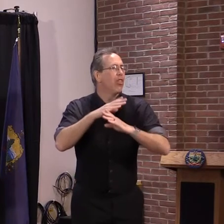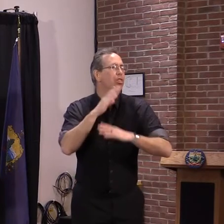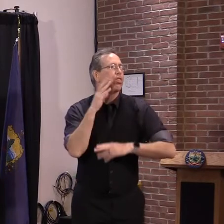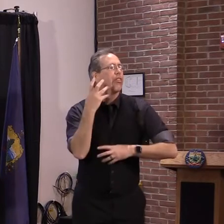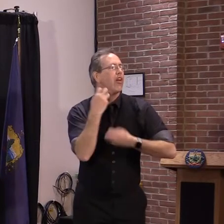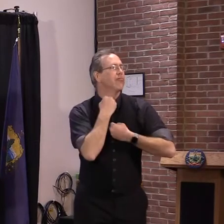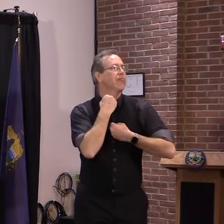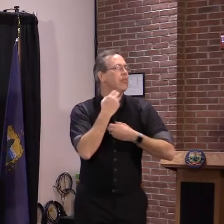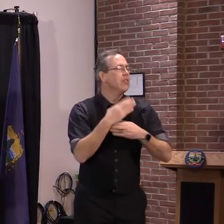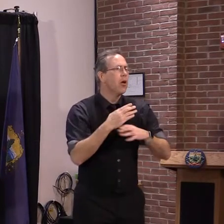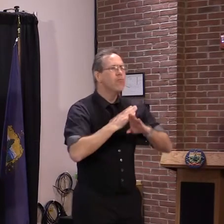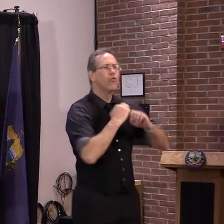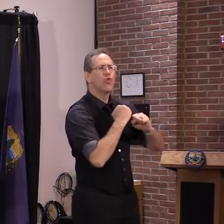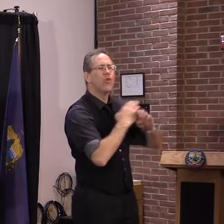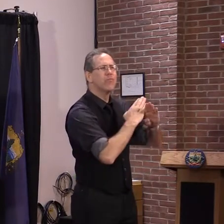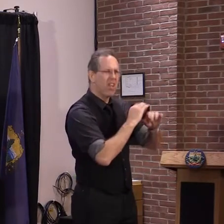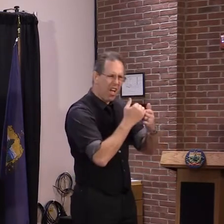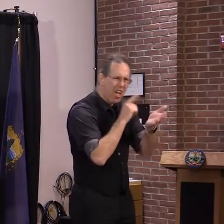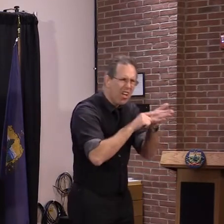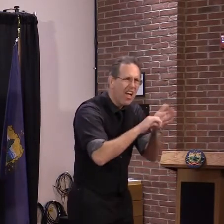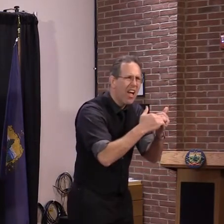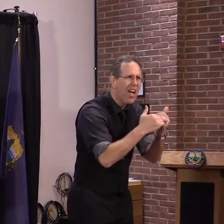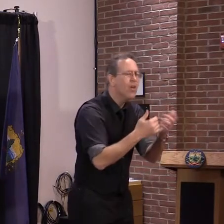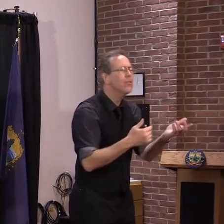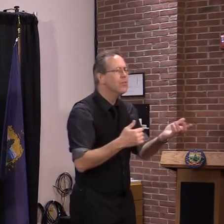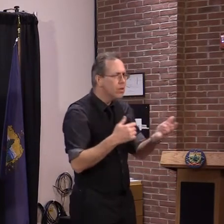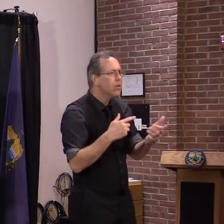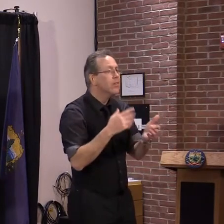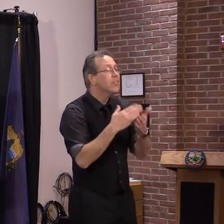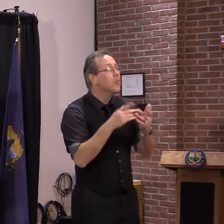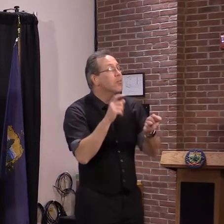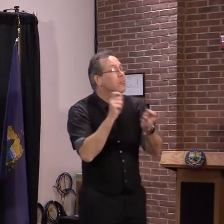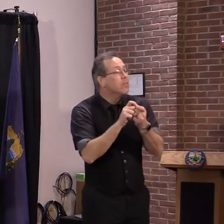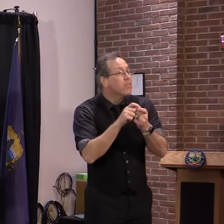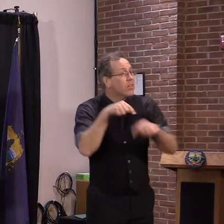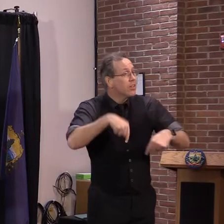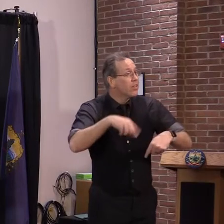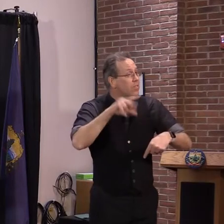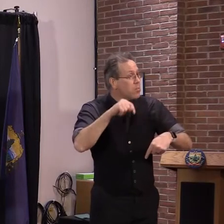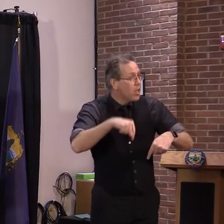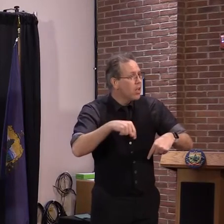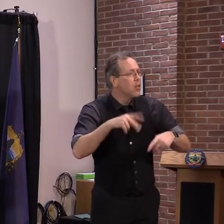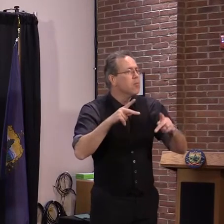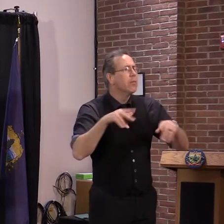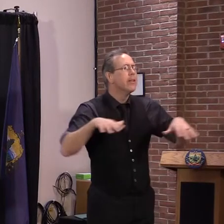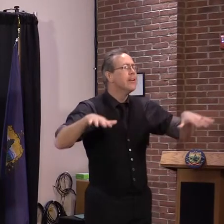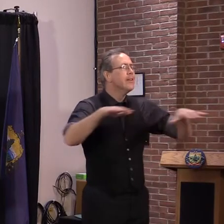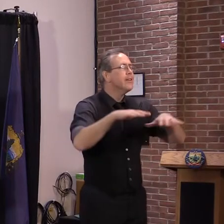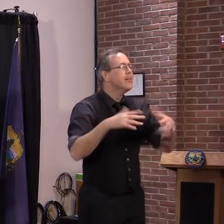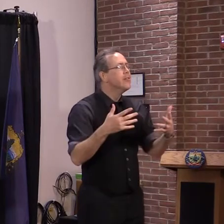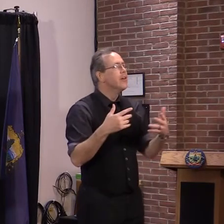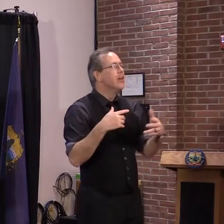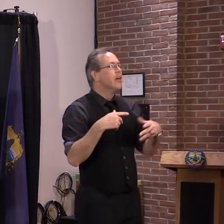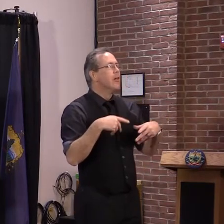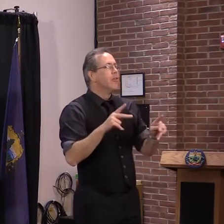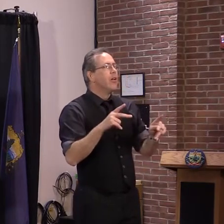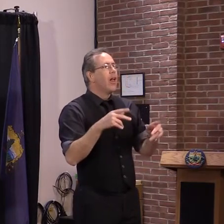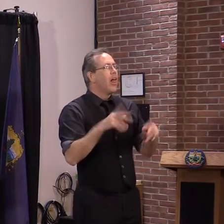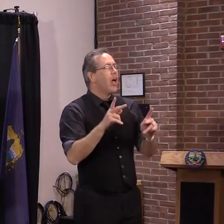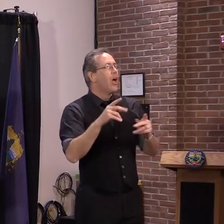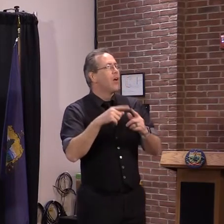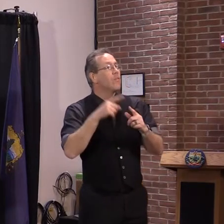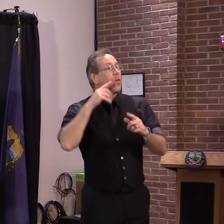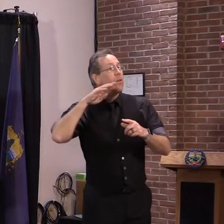the only people who've been authorized for the so-called fourth dose are those in